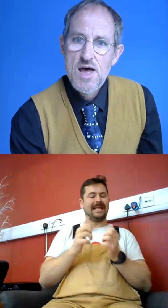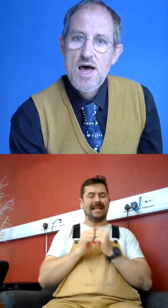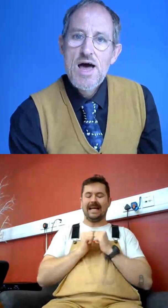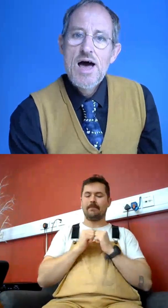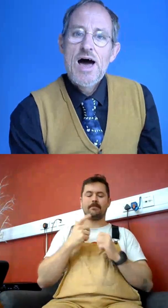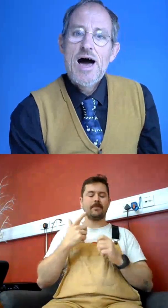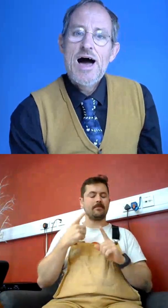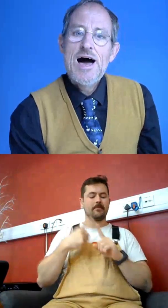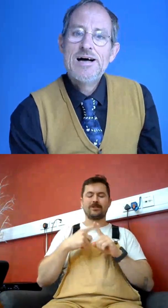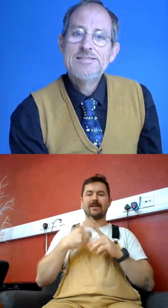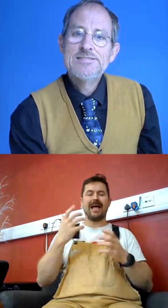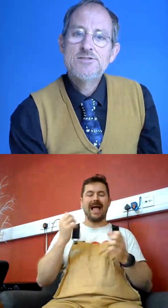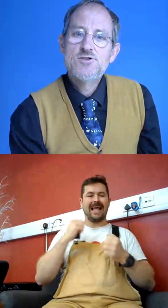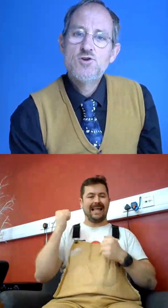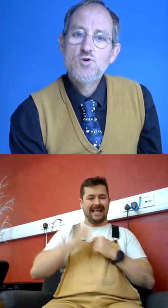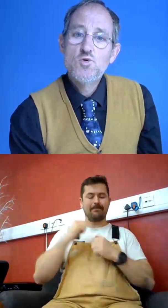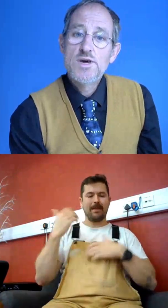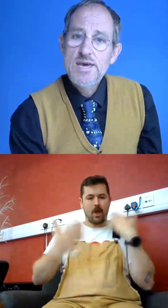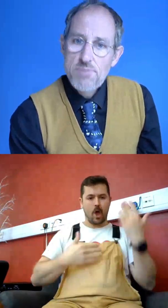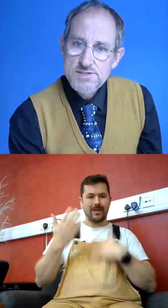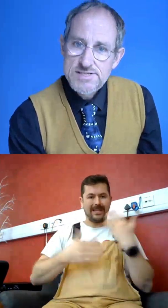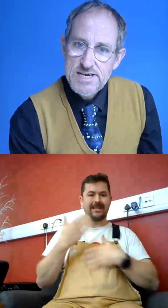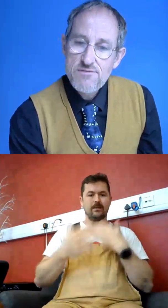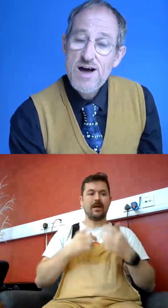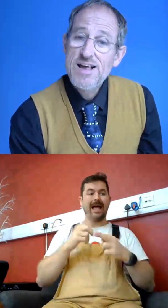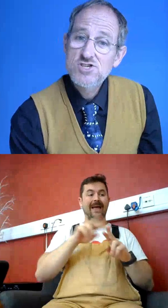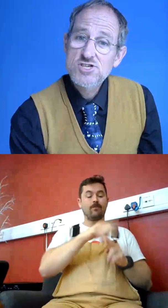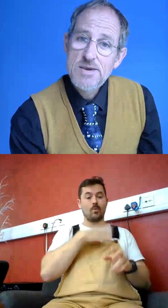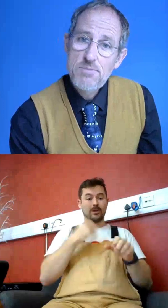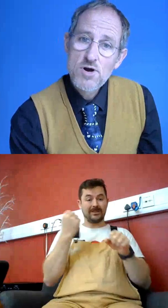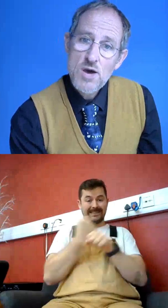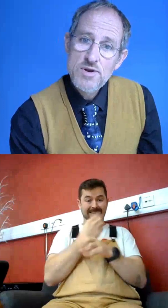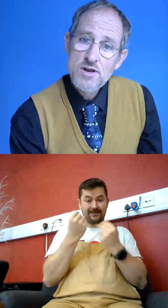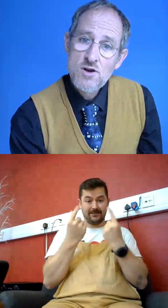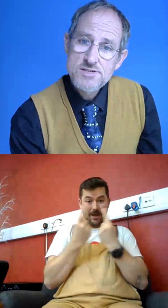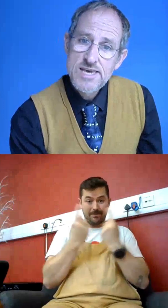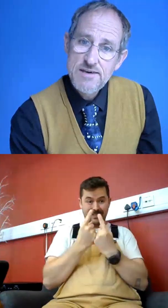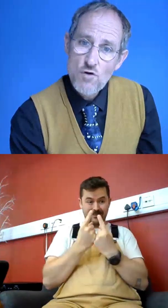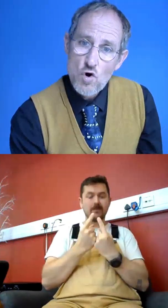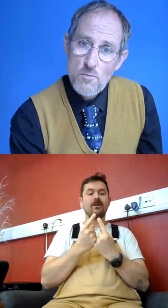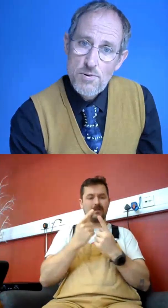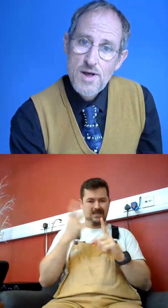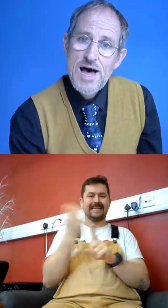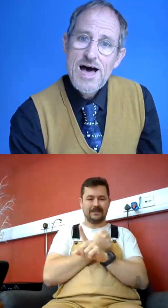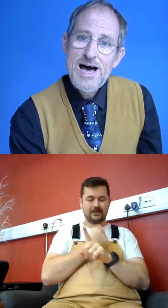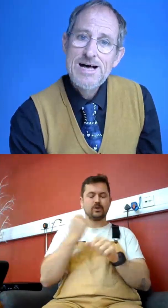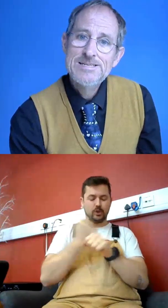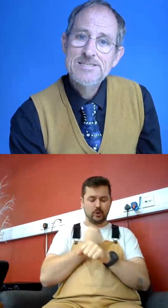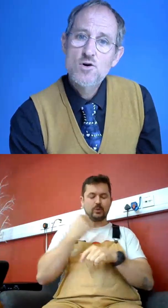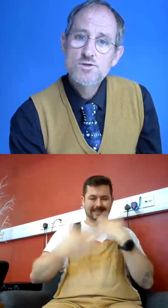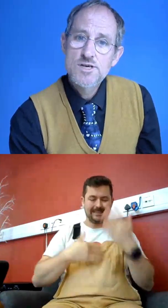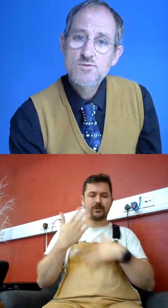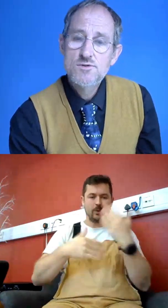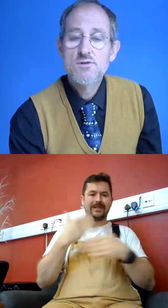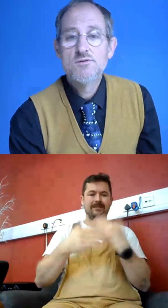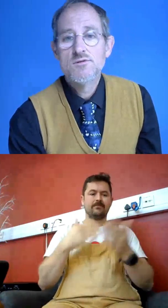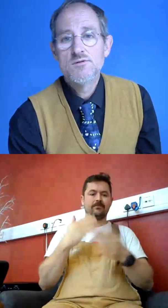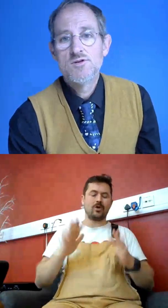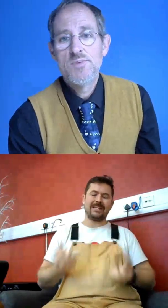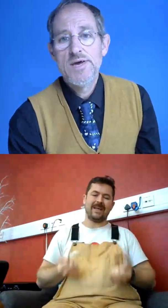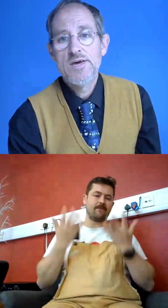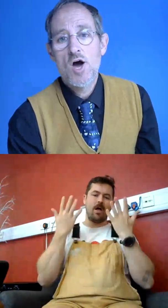barriers, and to keep positive and just keep on going and not to give up, and